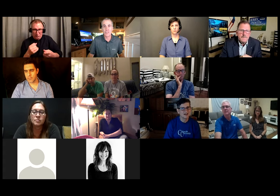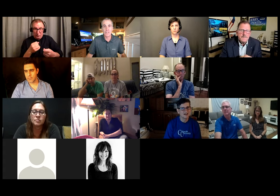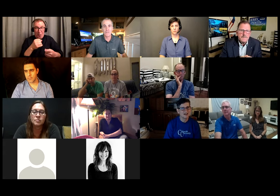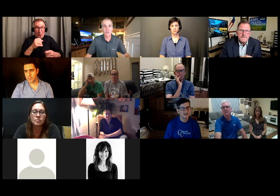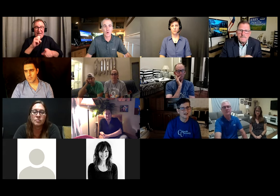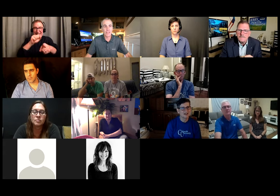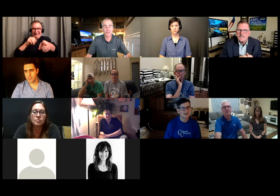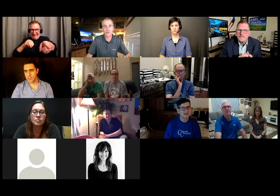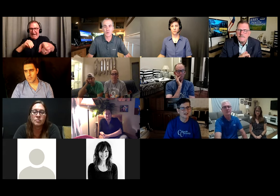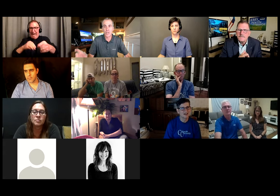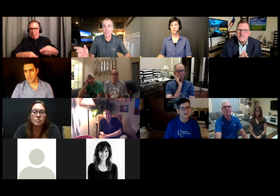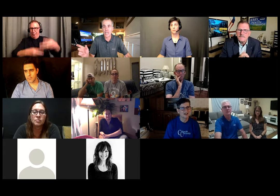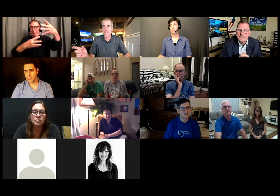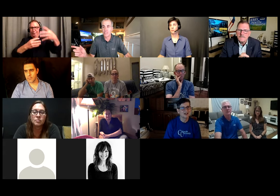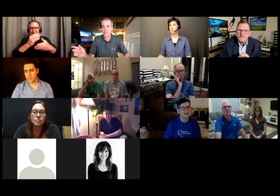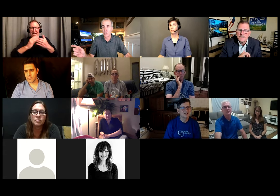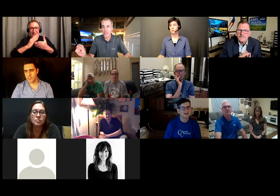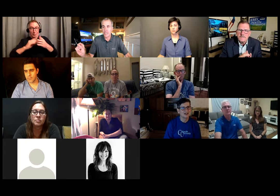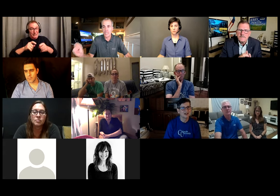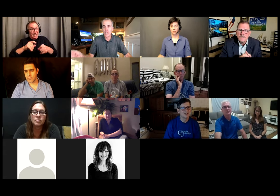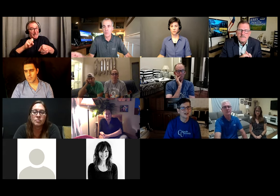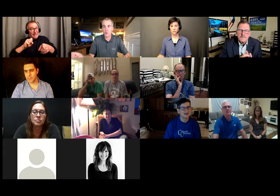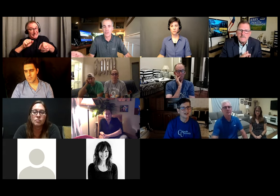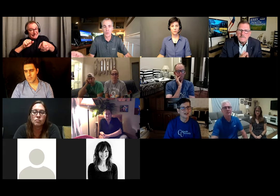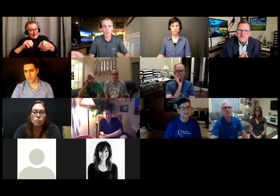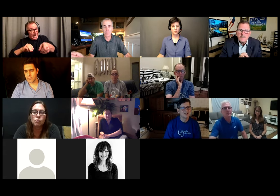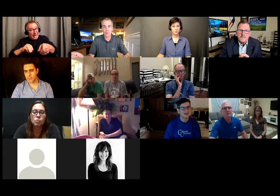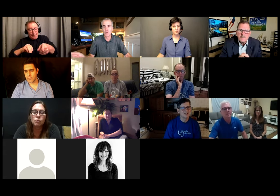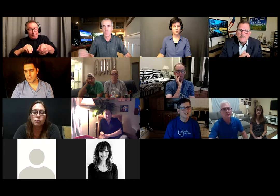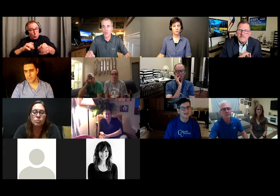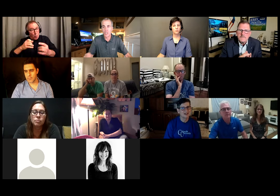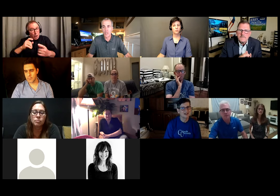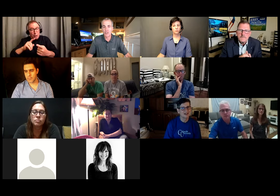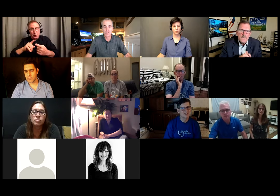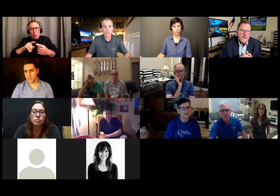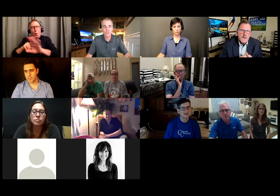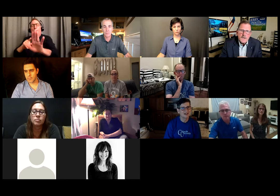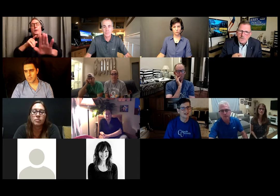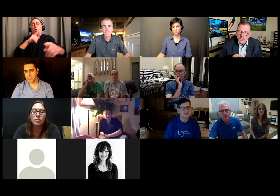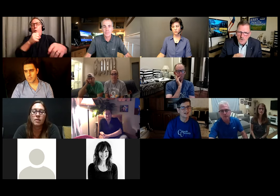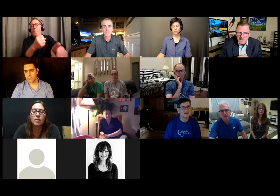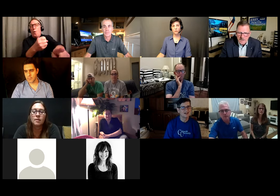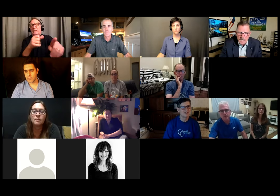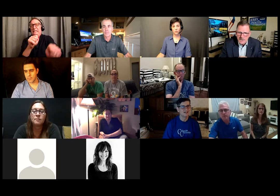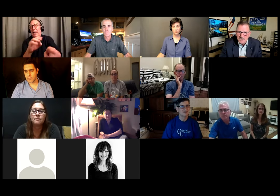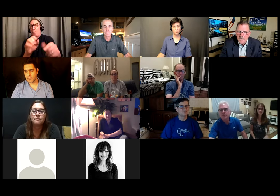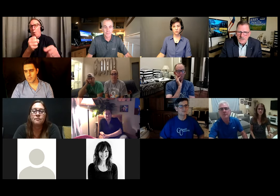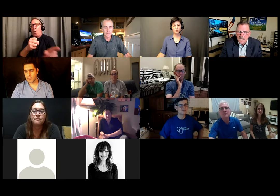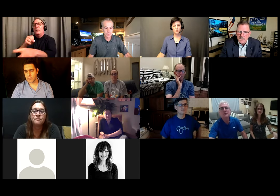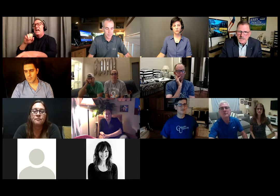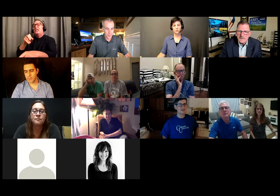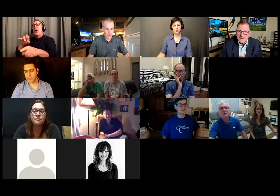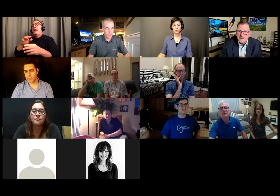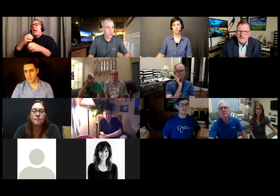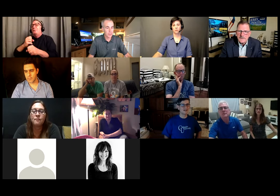has received some questions. So do you want to just kind of hit some of the any key points you want to before we go into questions? You want to throw my slide up and just mention a